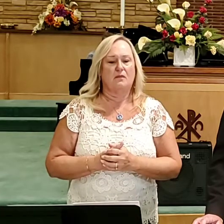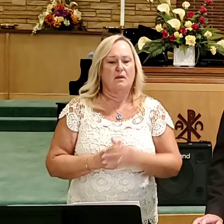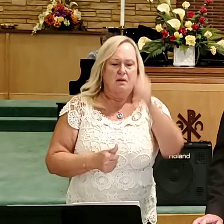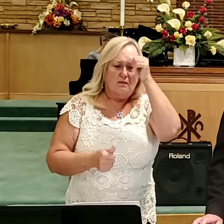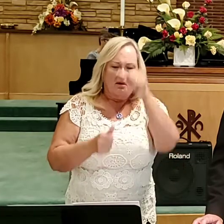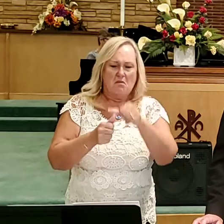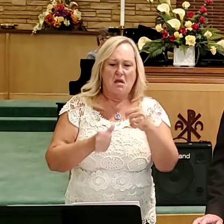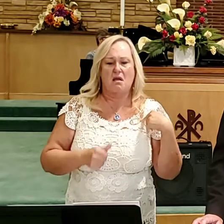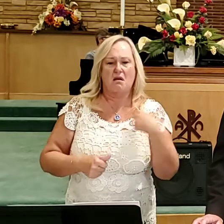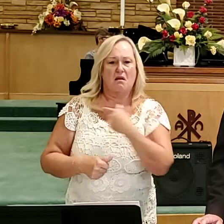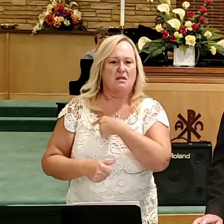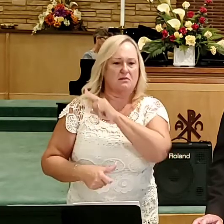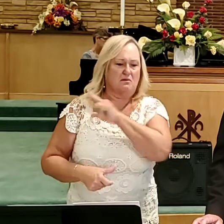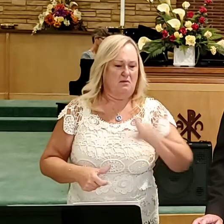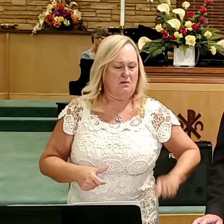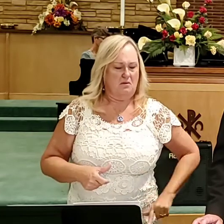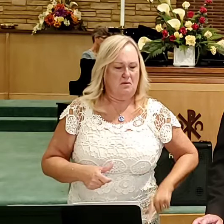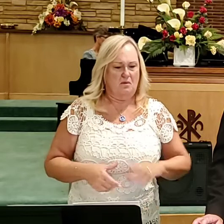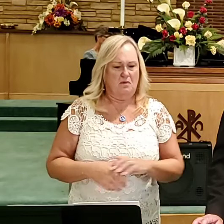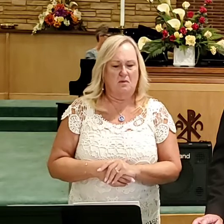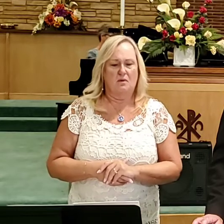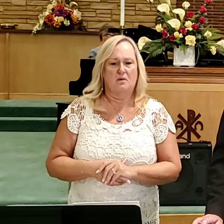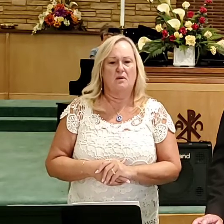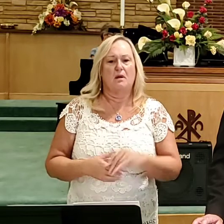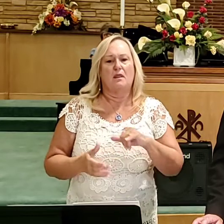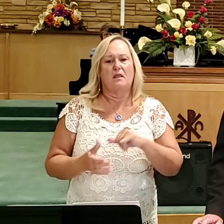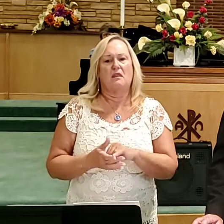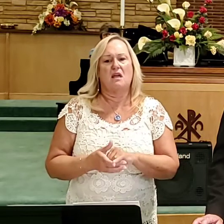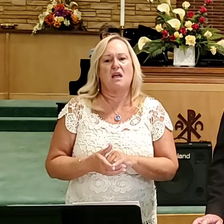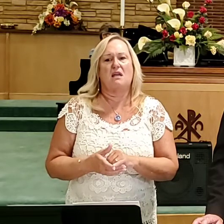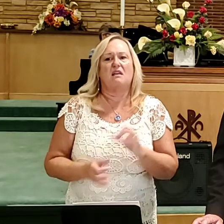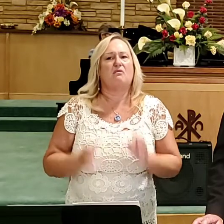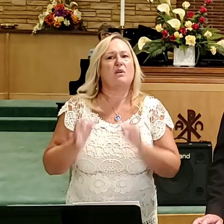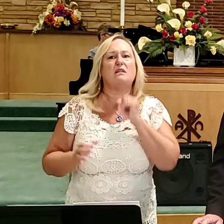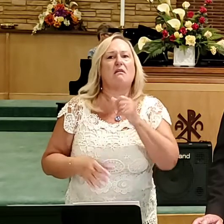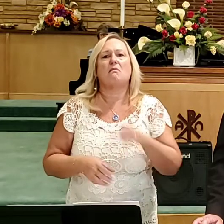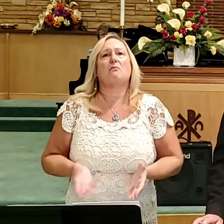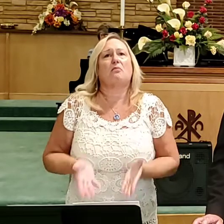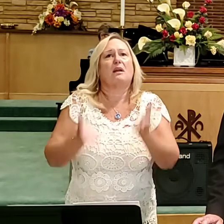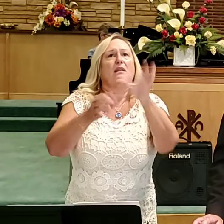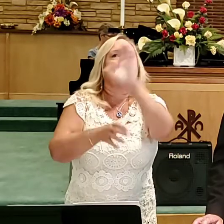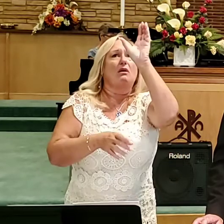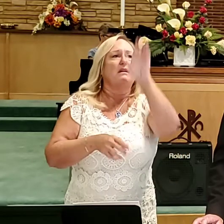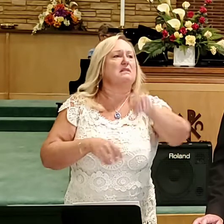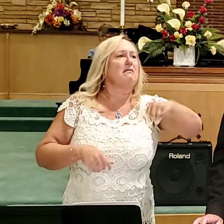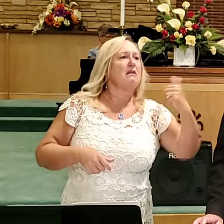Remind us, O Lord, that unless we lift the cross of others,